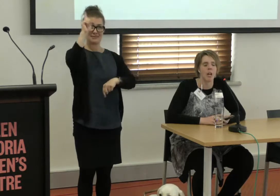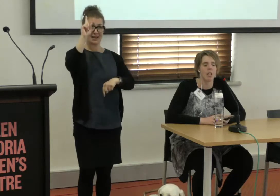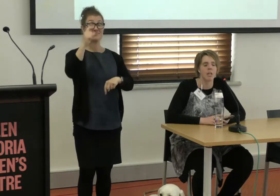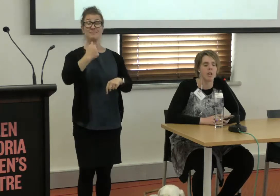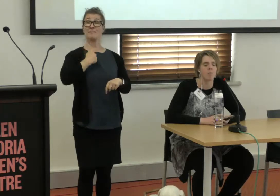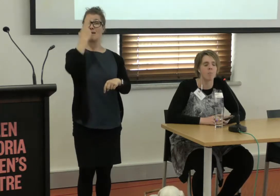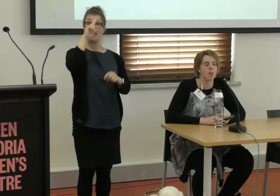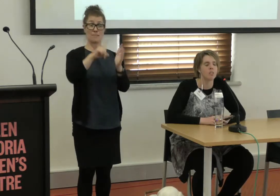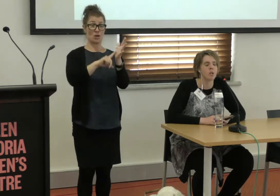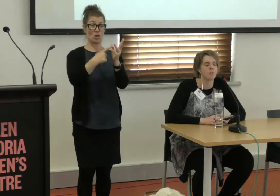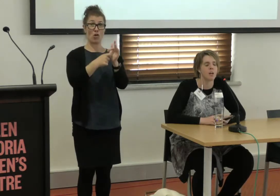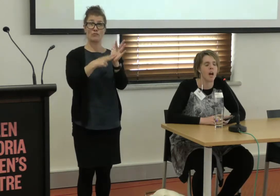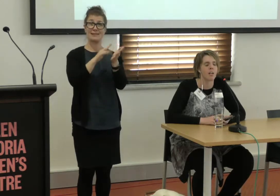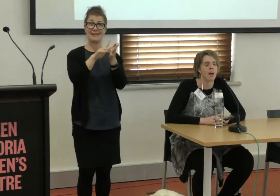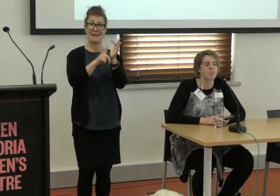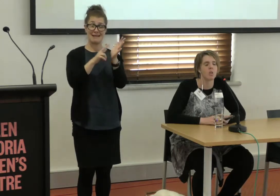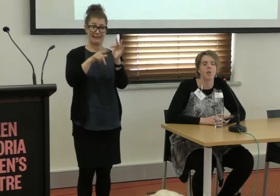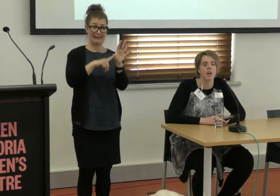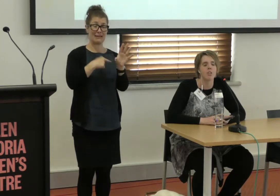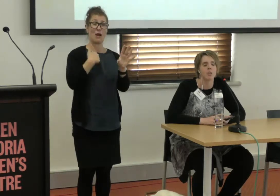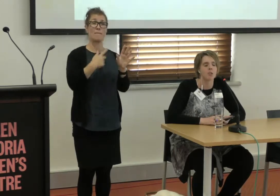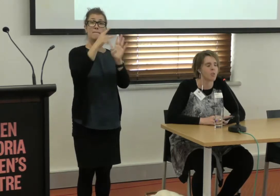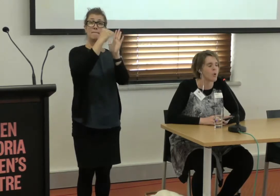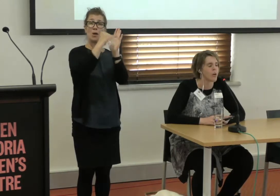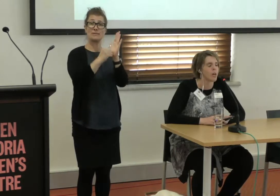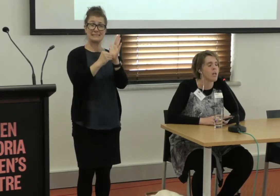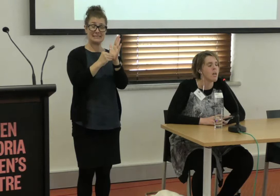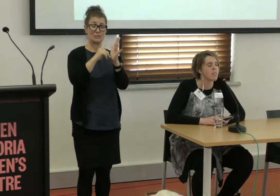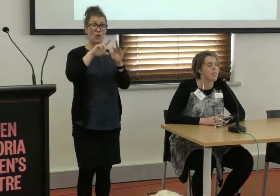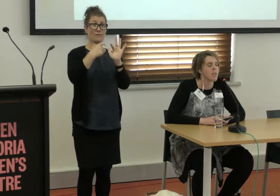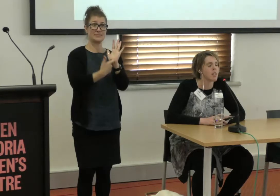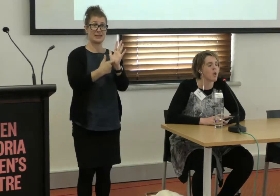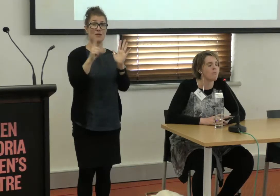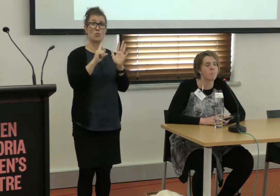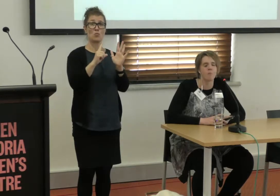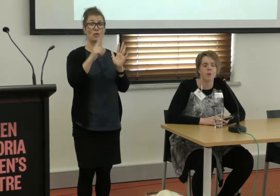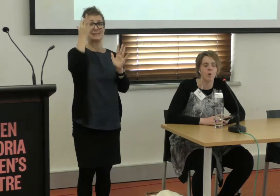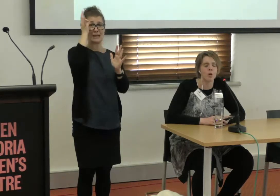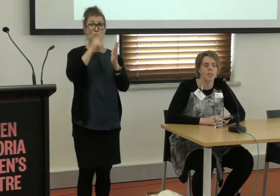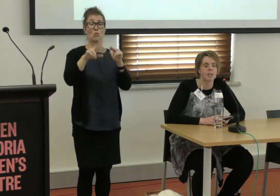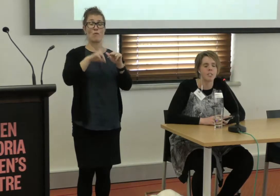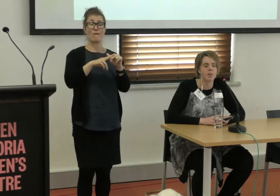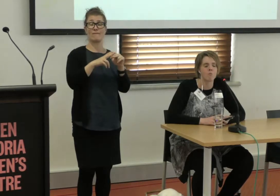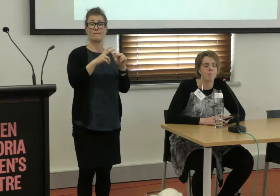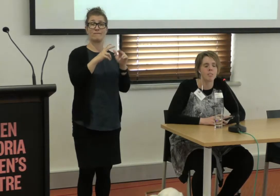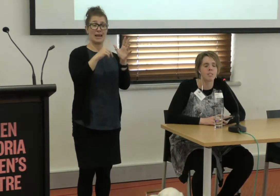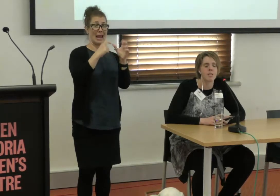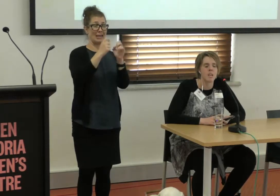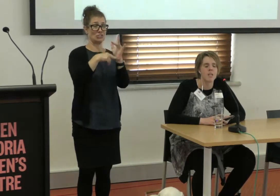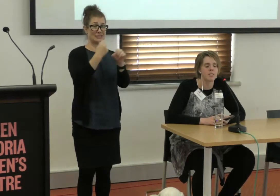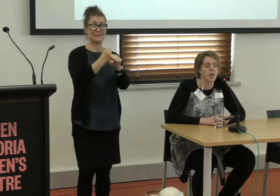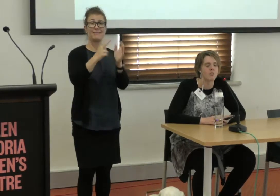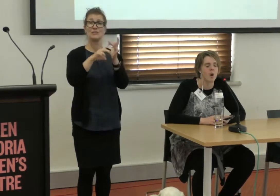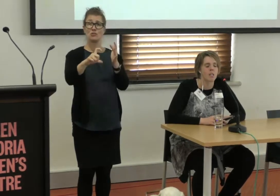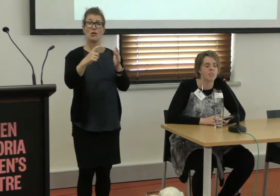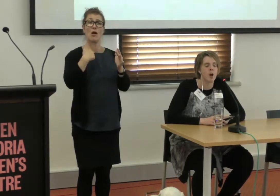Lauren Henley and I'm the Policy Officer at Council on the Aging Victoria, the leading not-for-profit organisation representing the